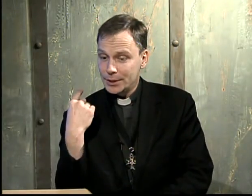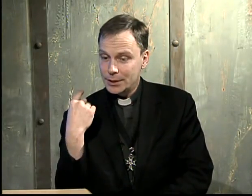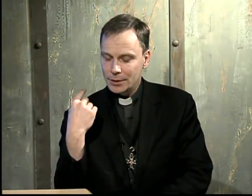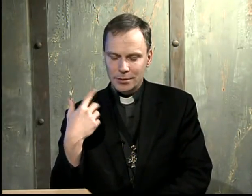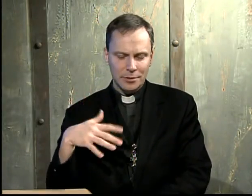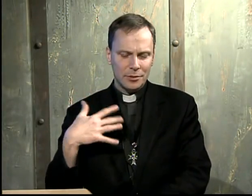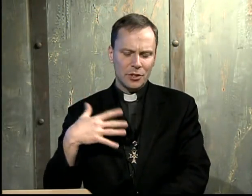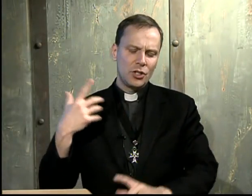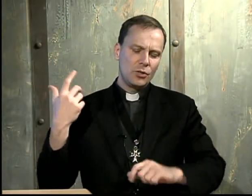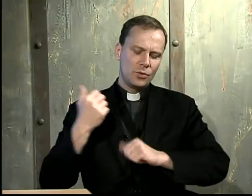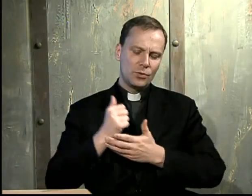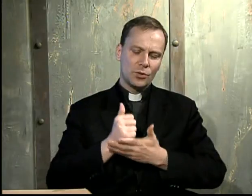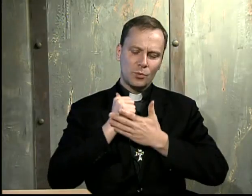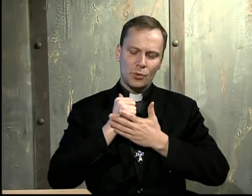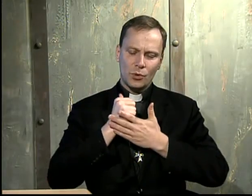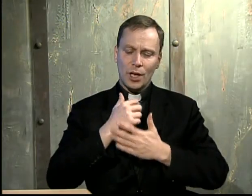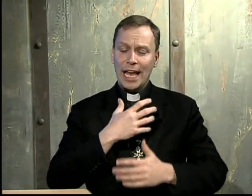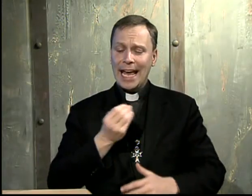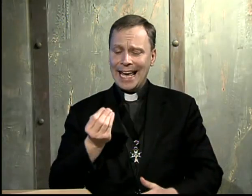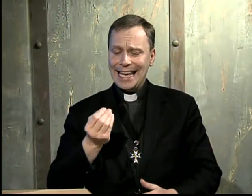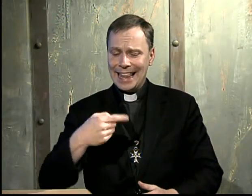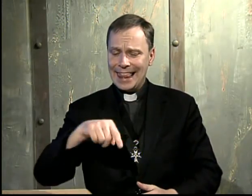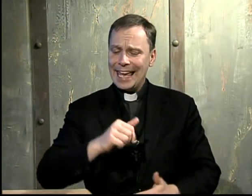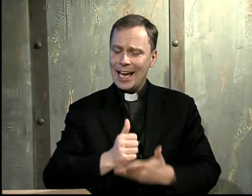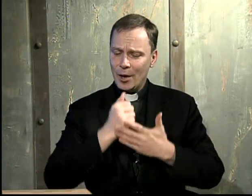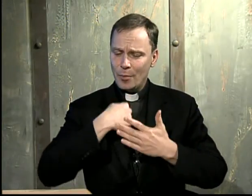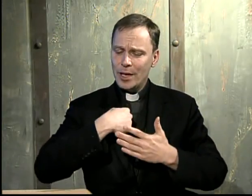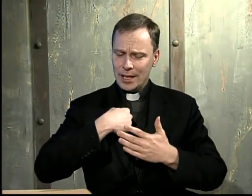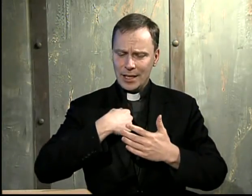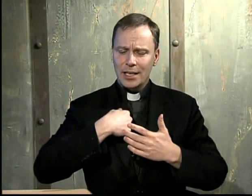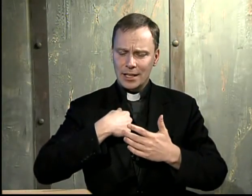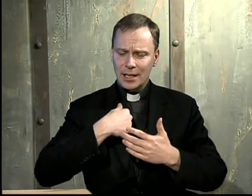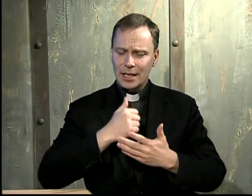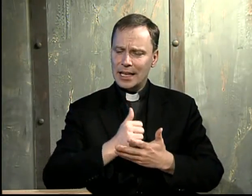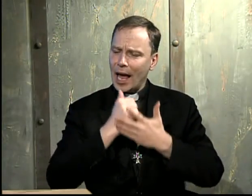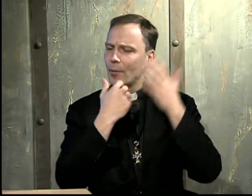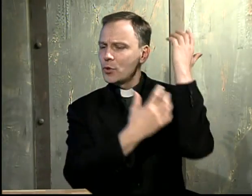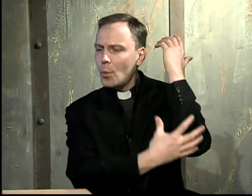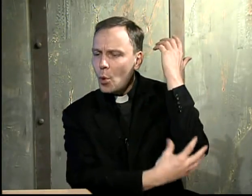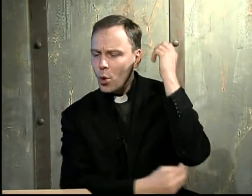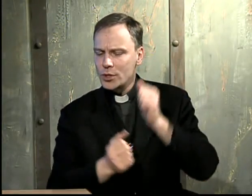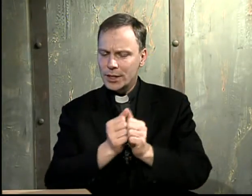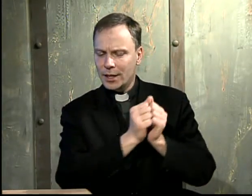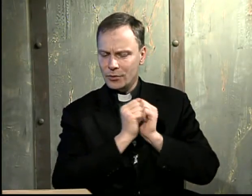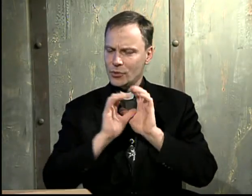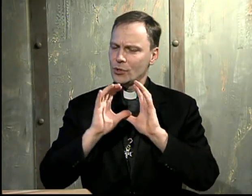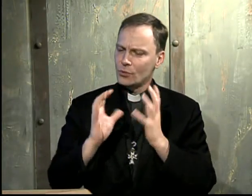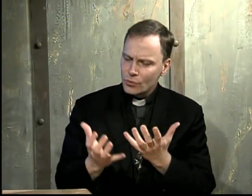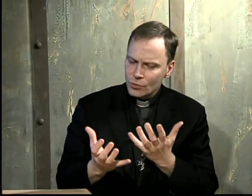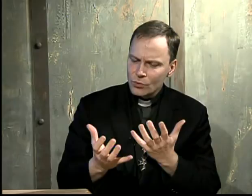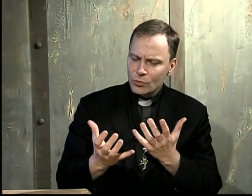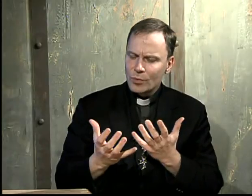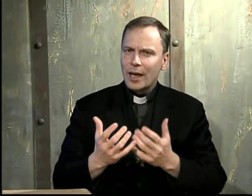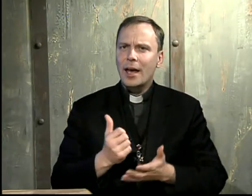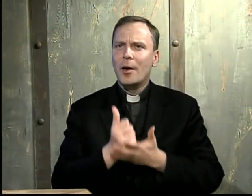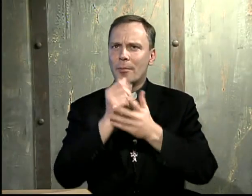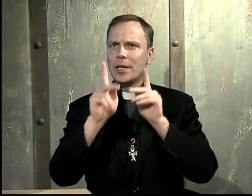as I was discerning my call to the priesthood. And they truly helped me.